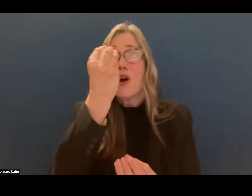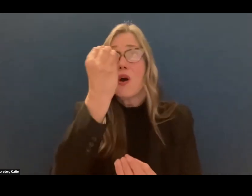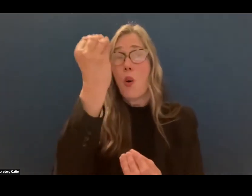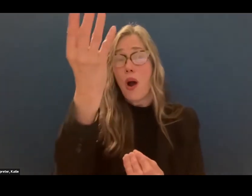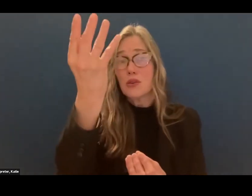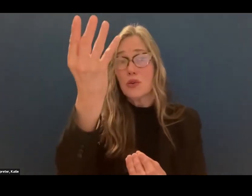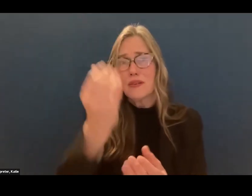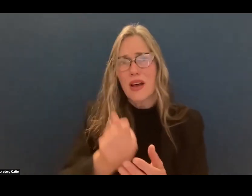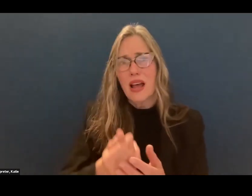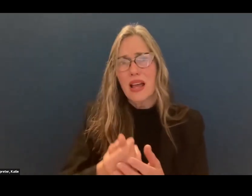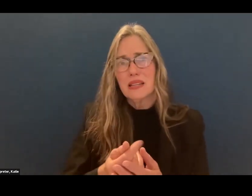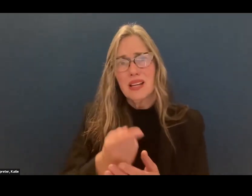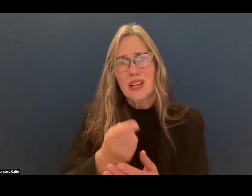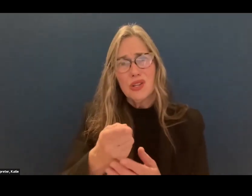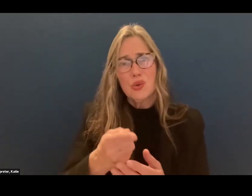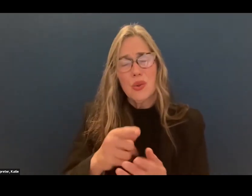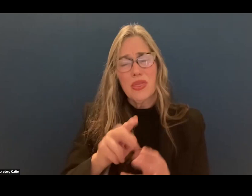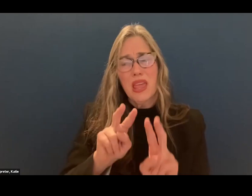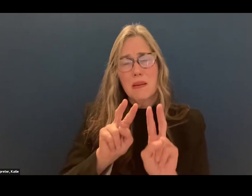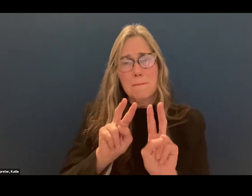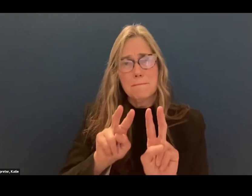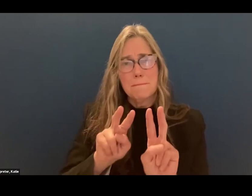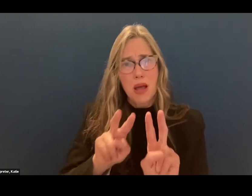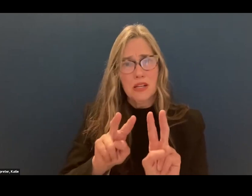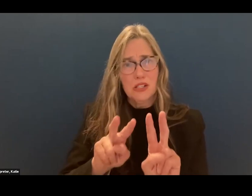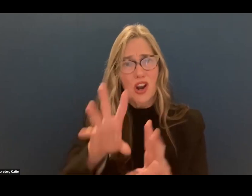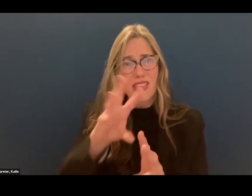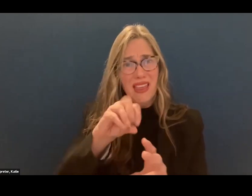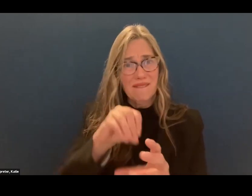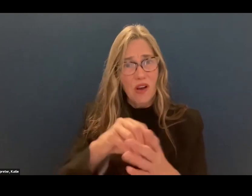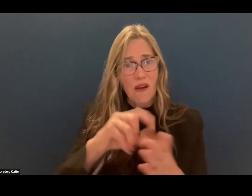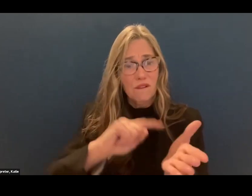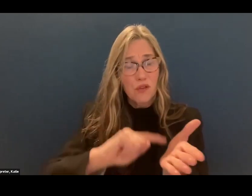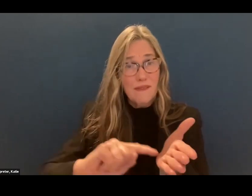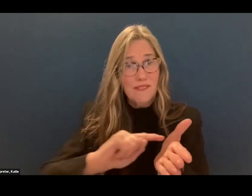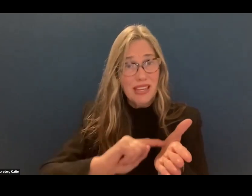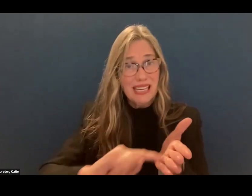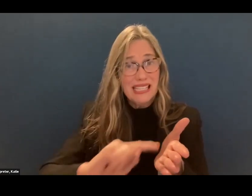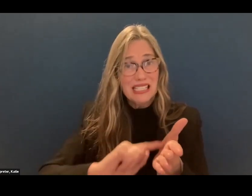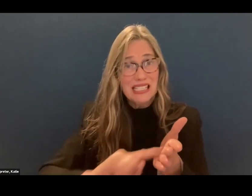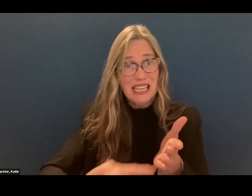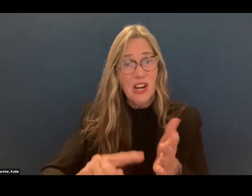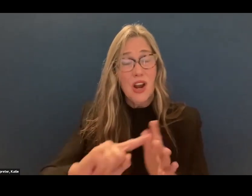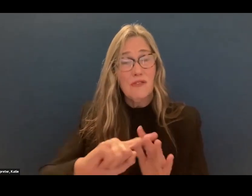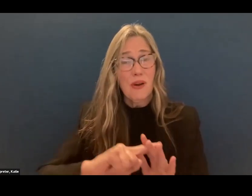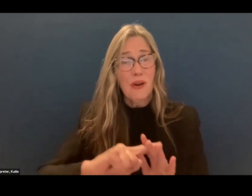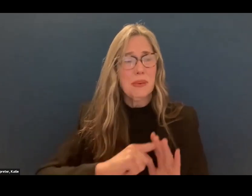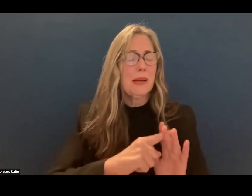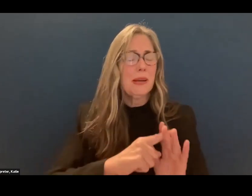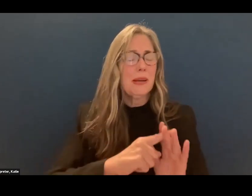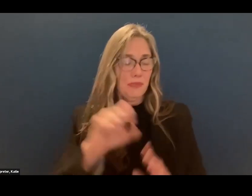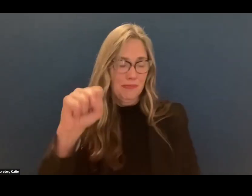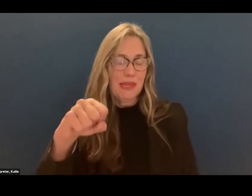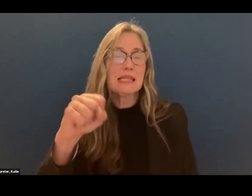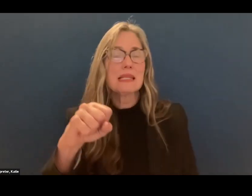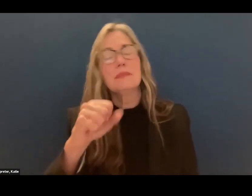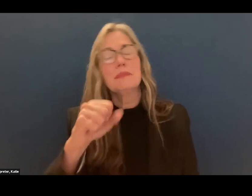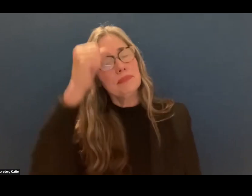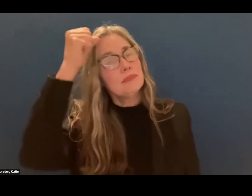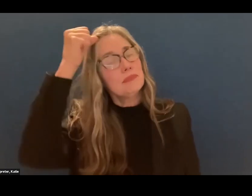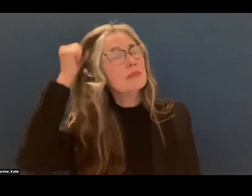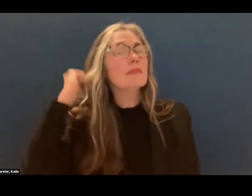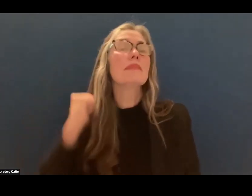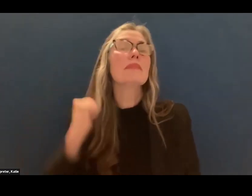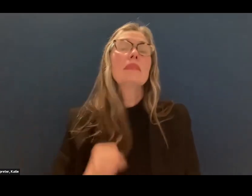monitor the or are involved in the investigation from the very beginning. Yes, so if you're talking